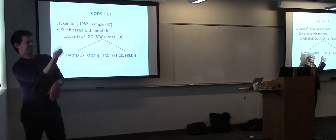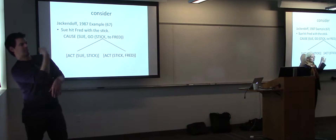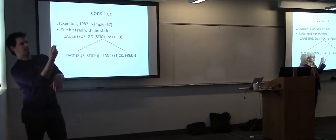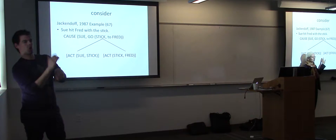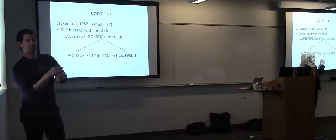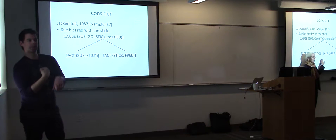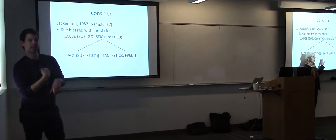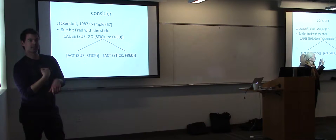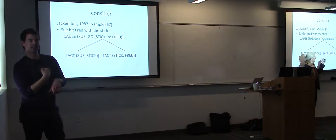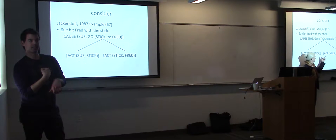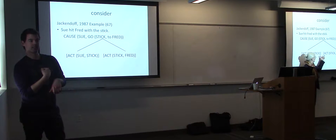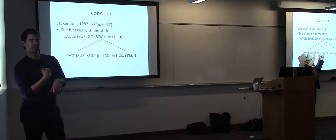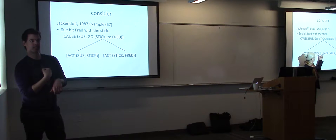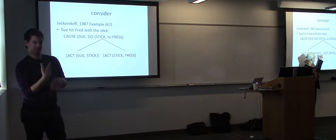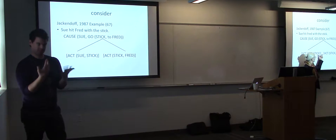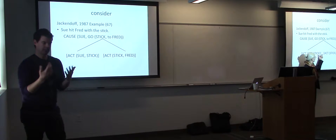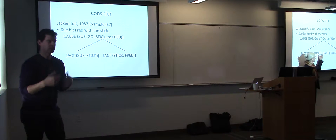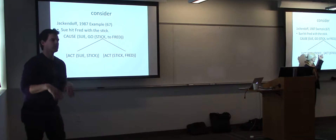that languages treat